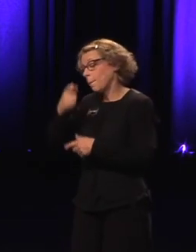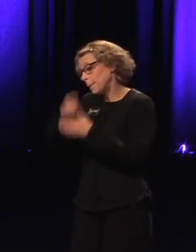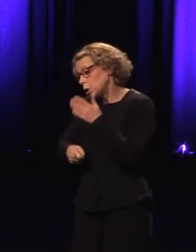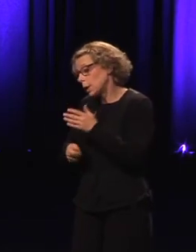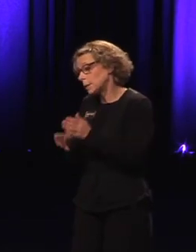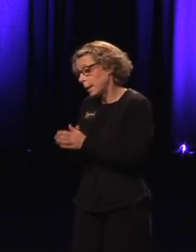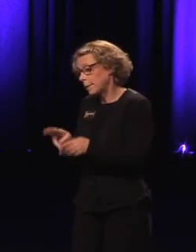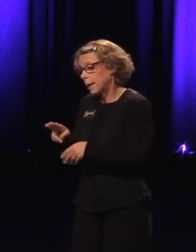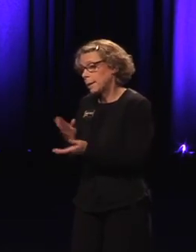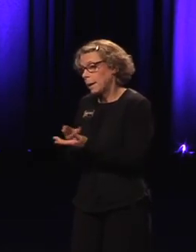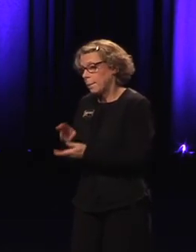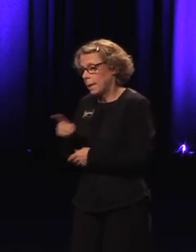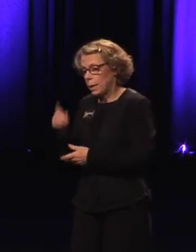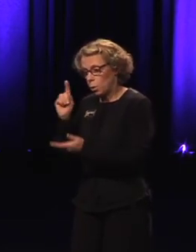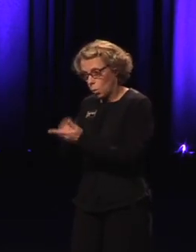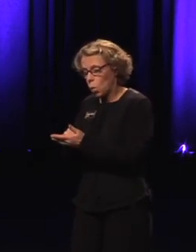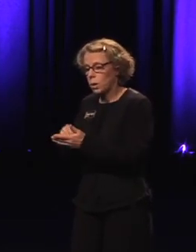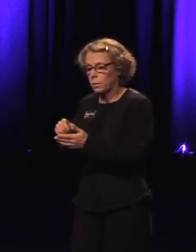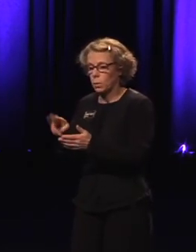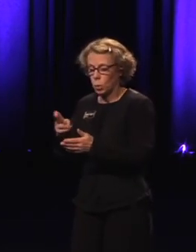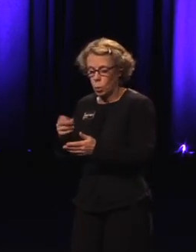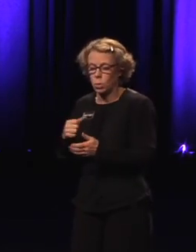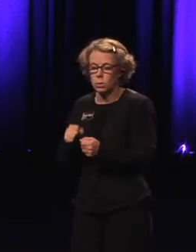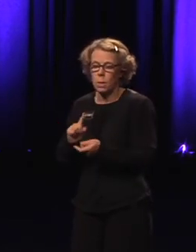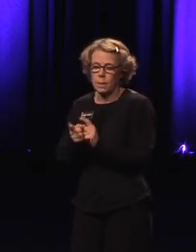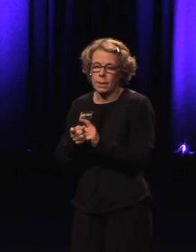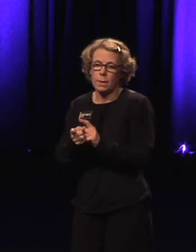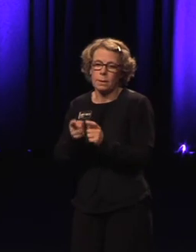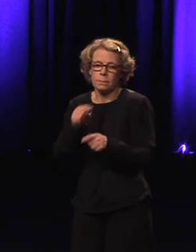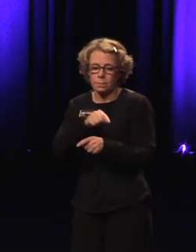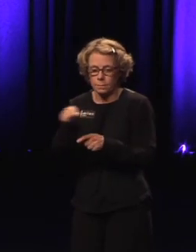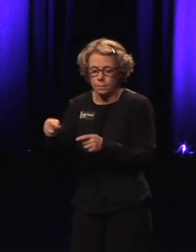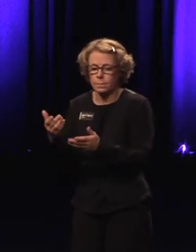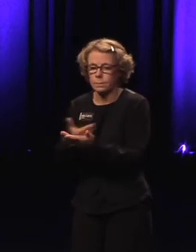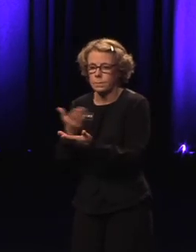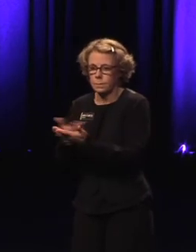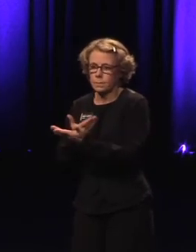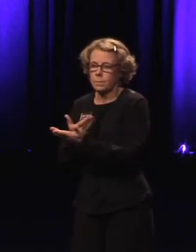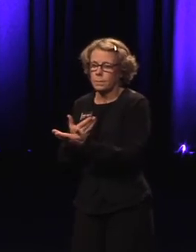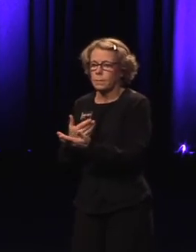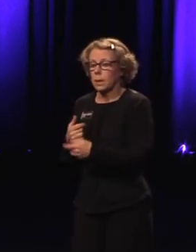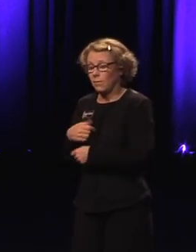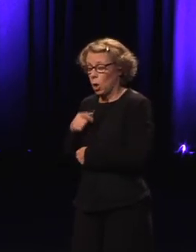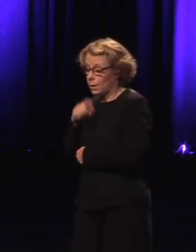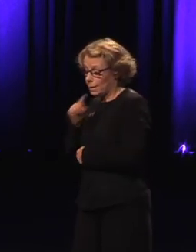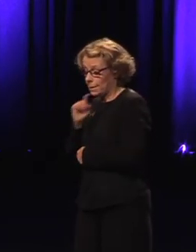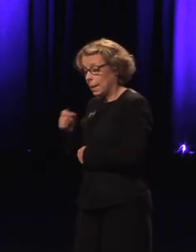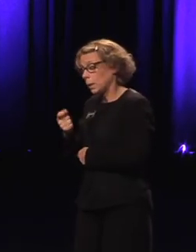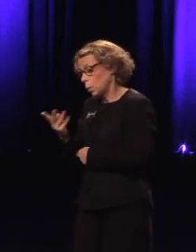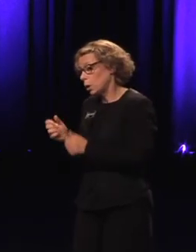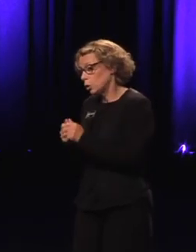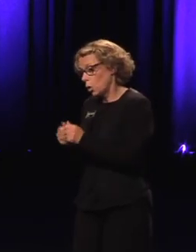common yardstick for national progress generated unfair criticism for some and